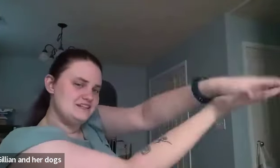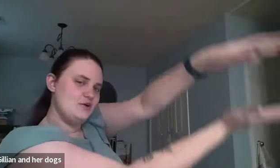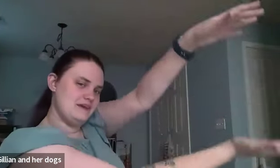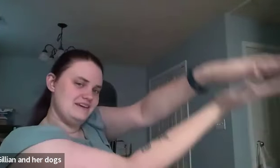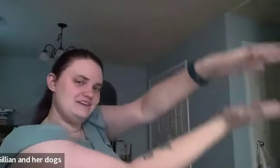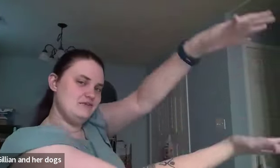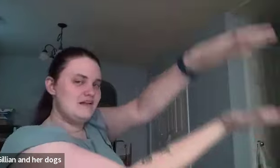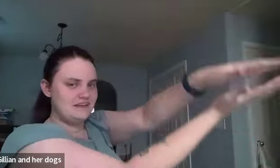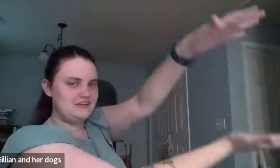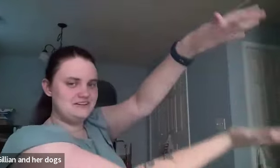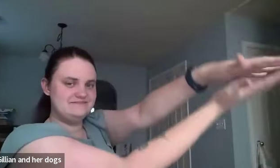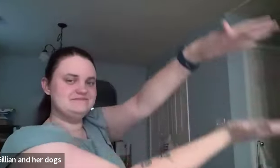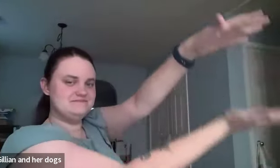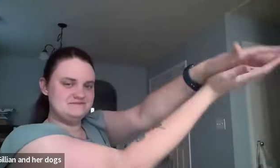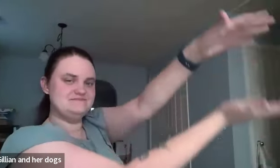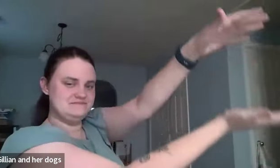to go big and do alligator.